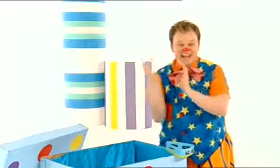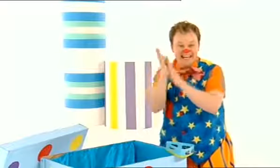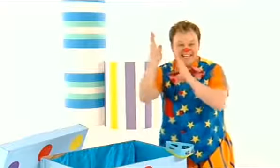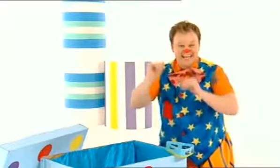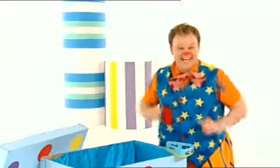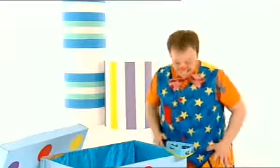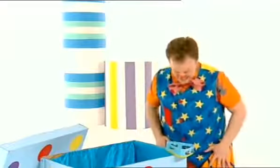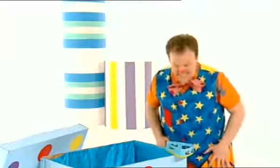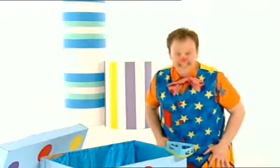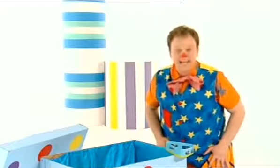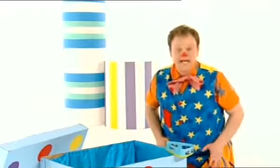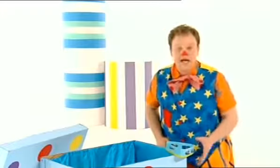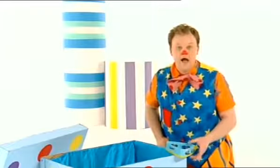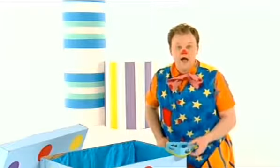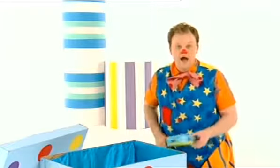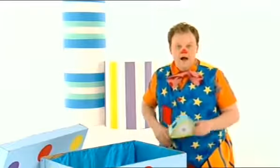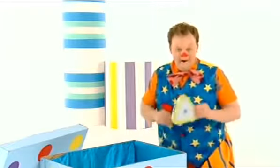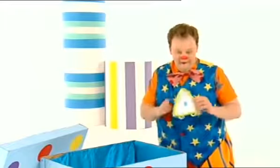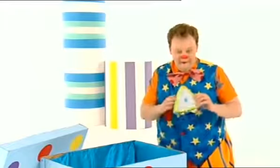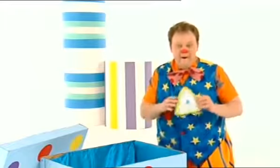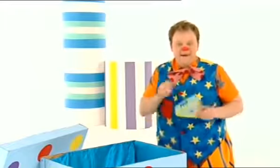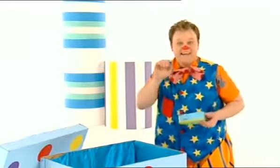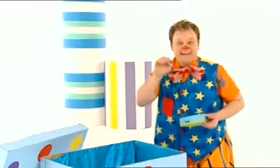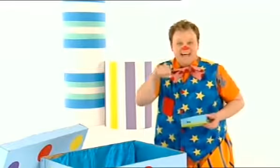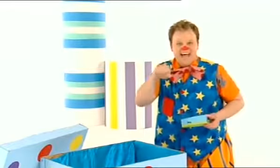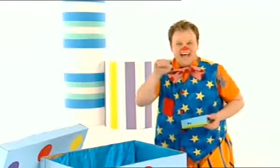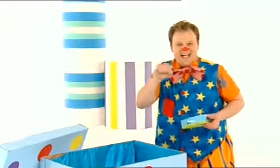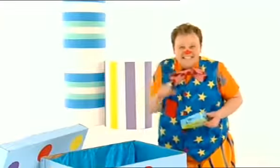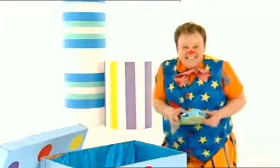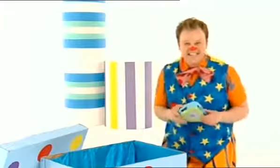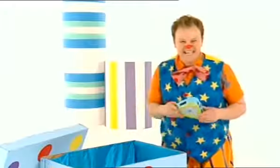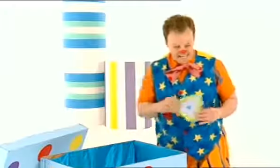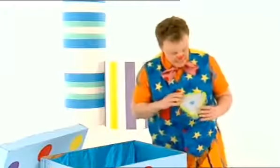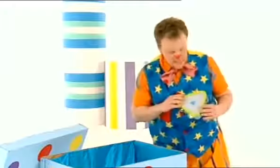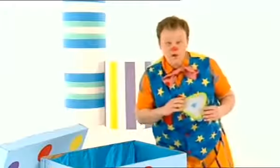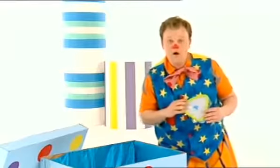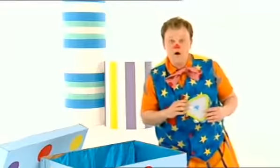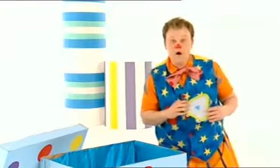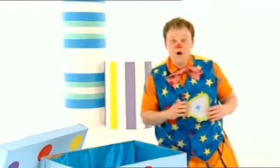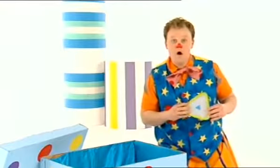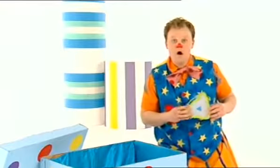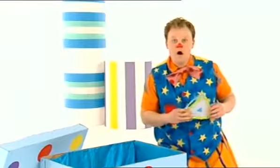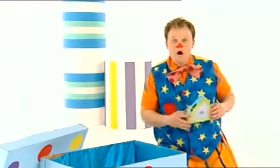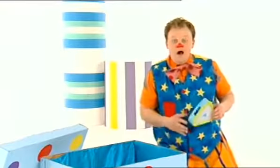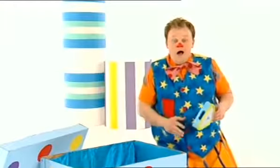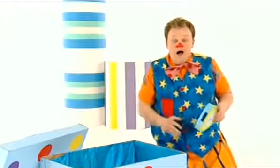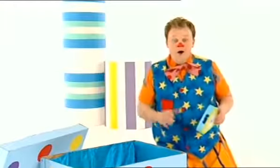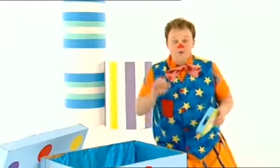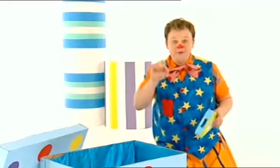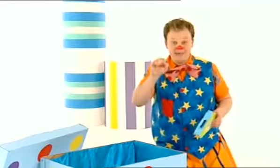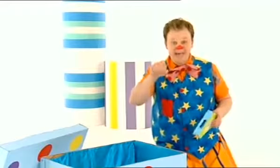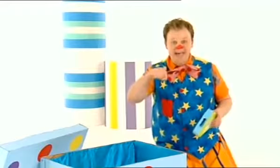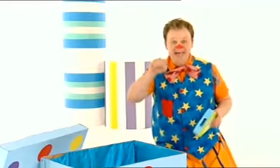tambourine. Are you going to play the tambourine, Mr. Tumble? Yes. Can we play the tambourine as well? Oh,